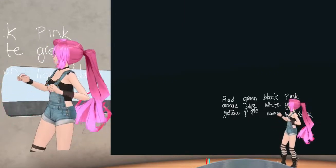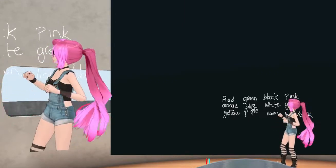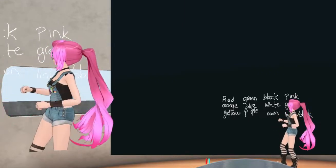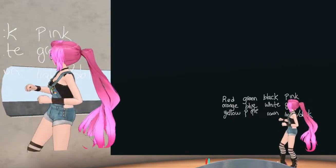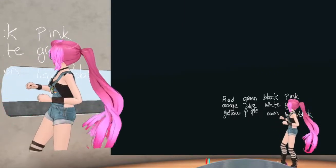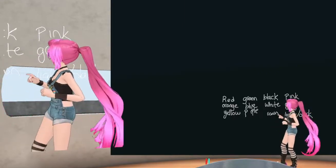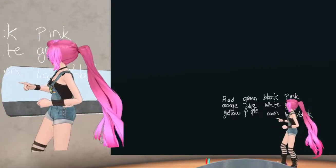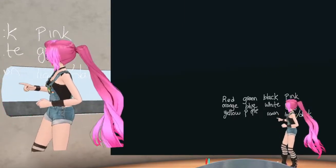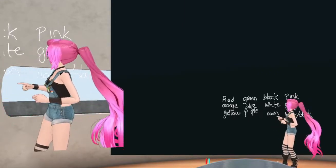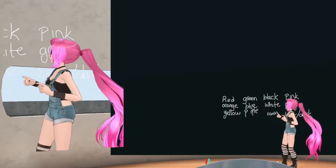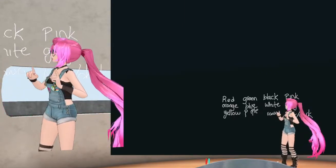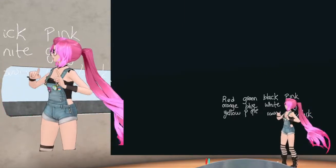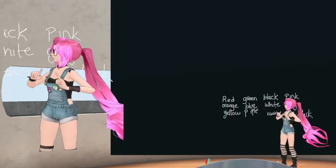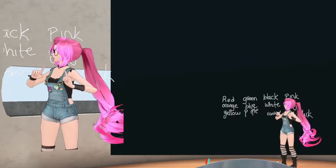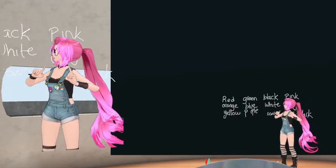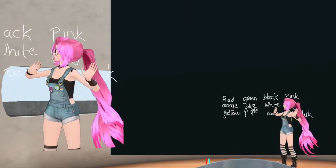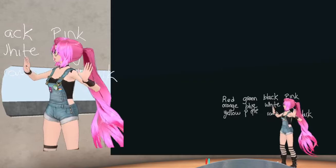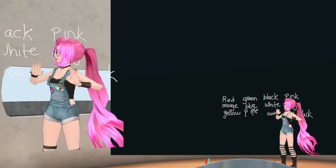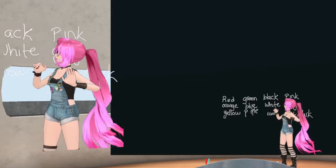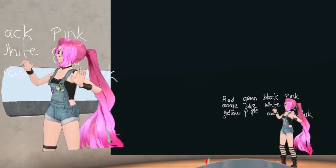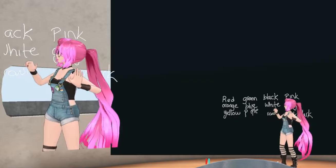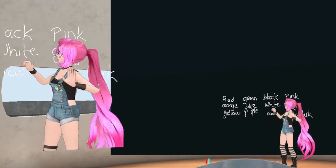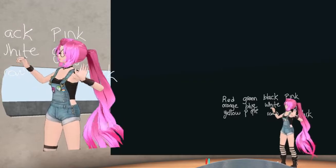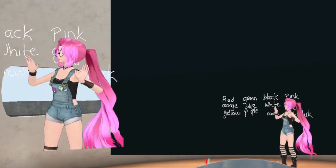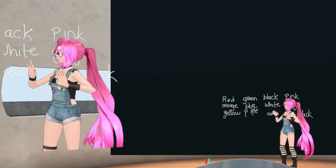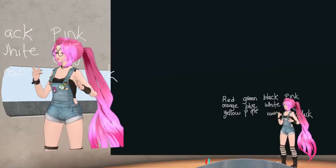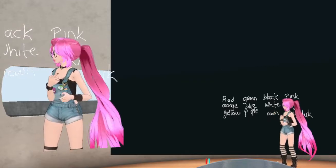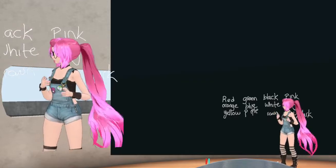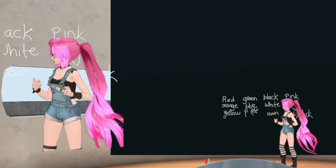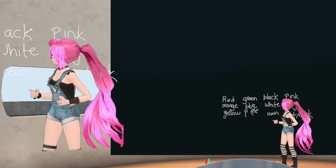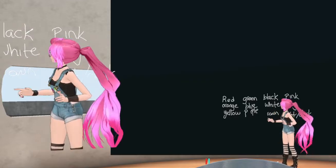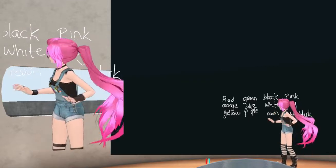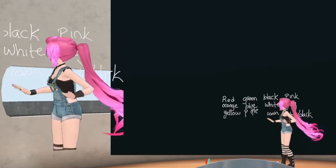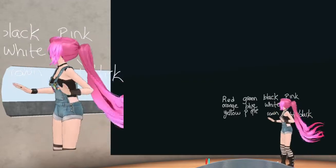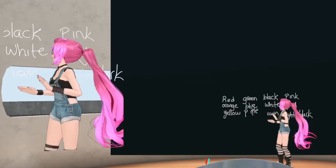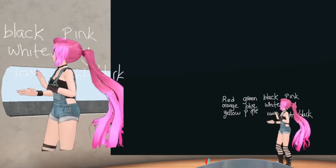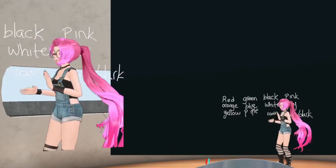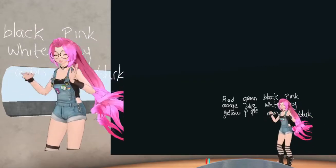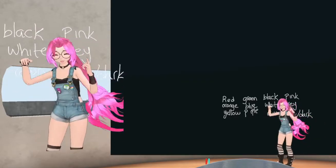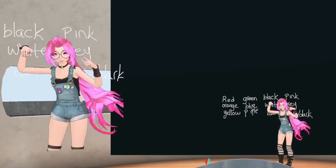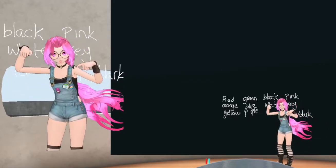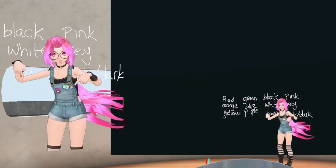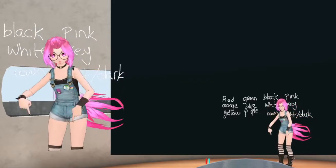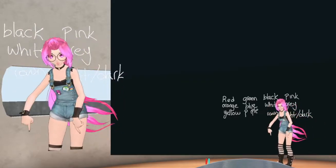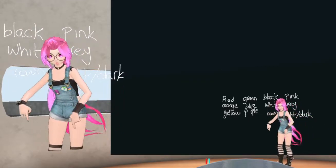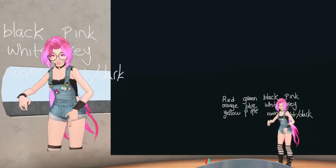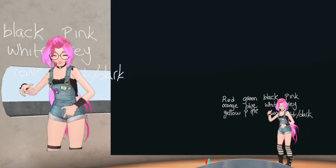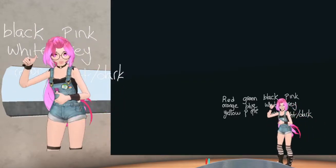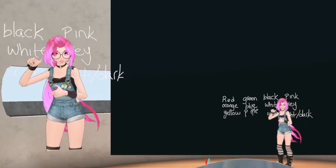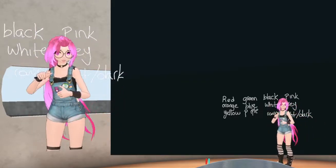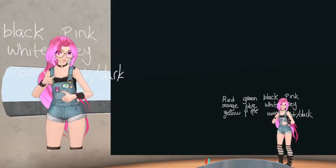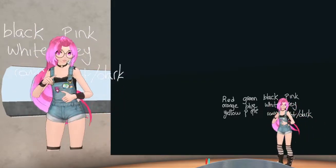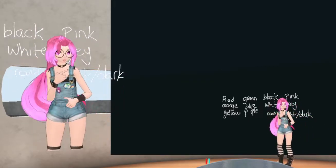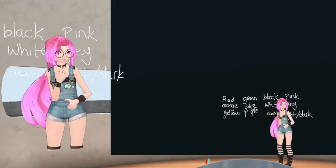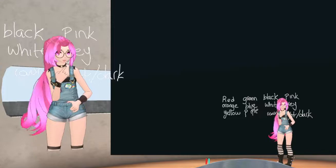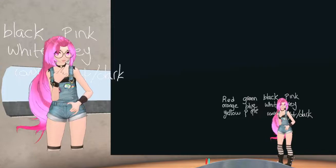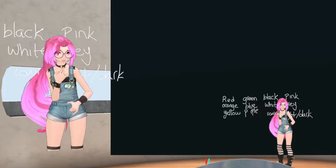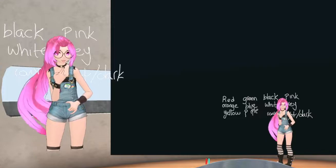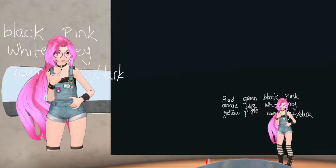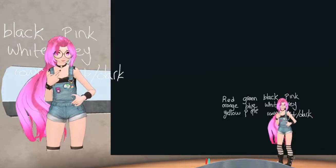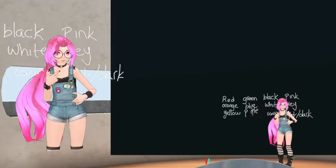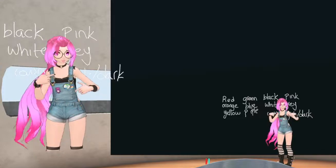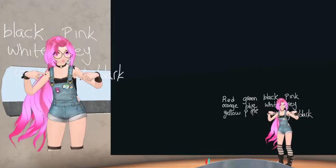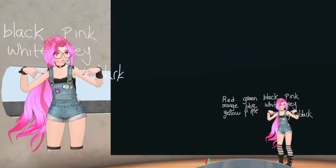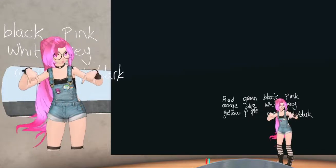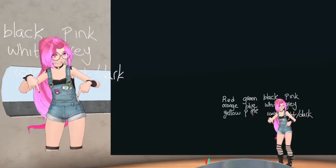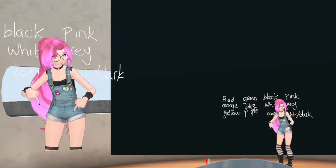You can Google, why not? But just not the right word. So always down. Just remember, red